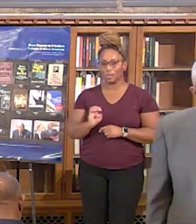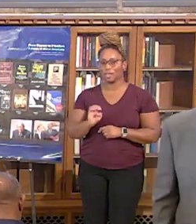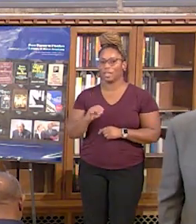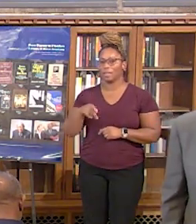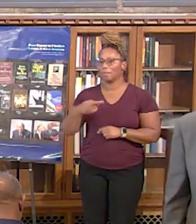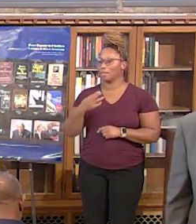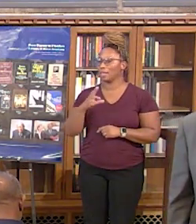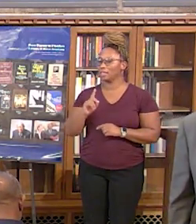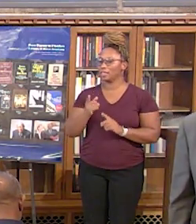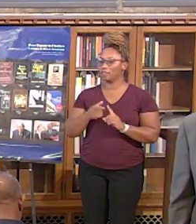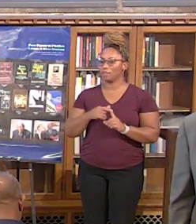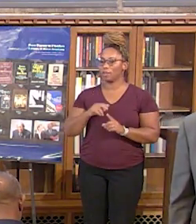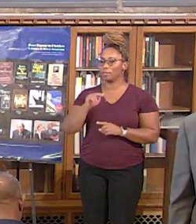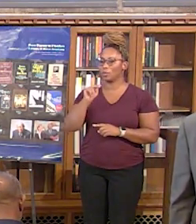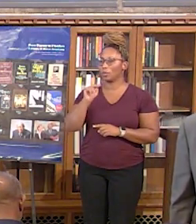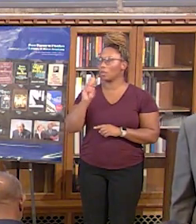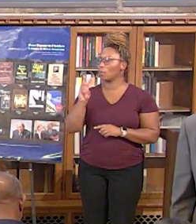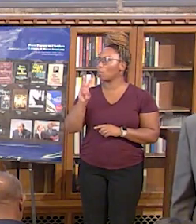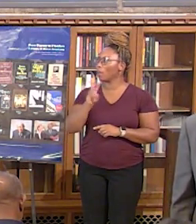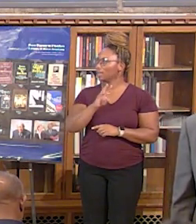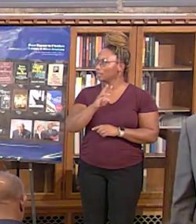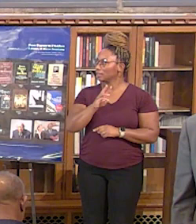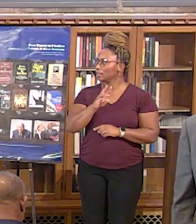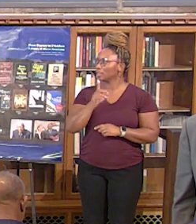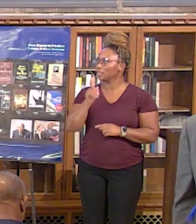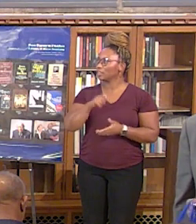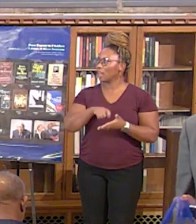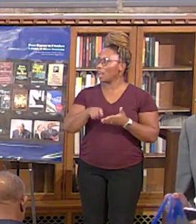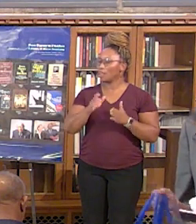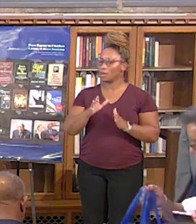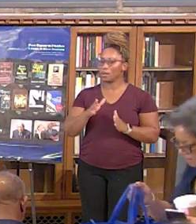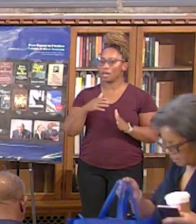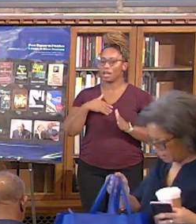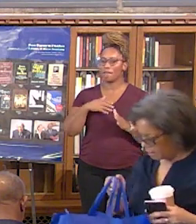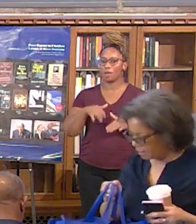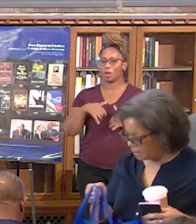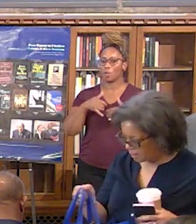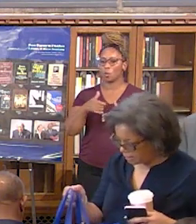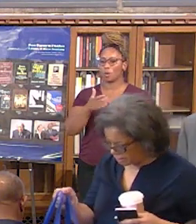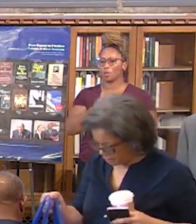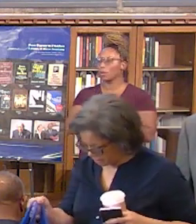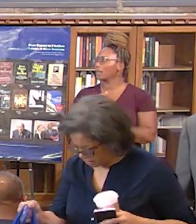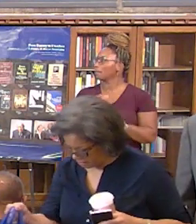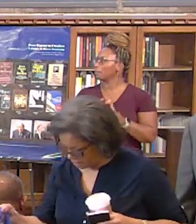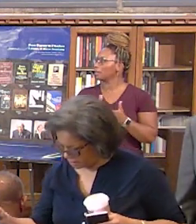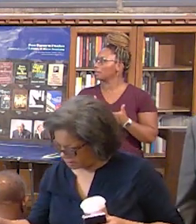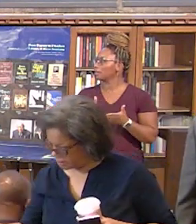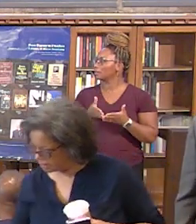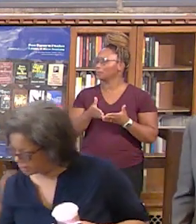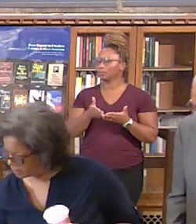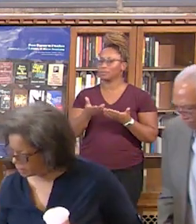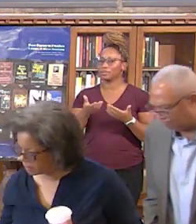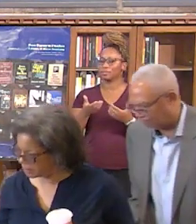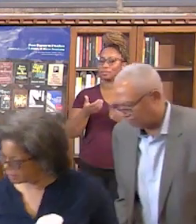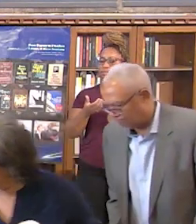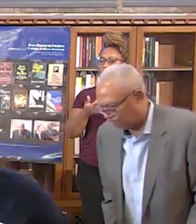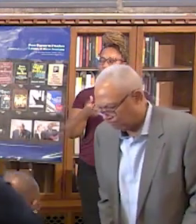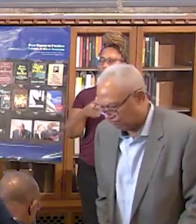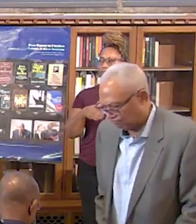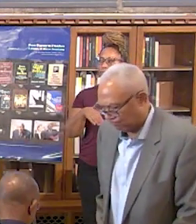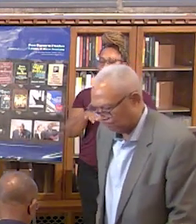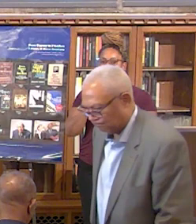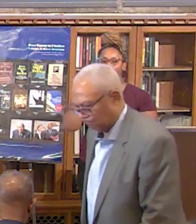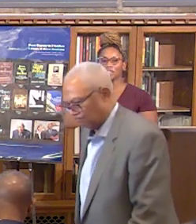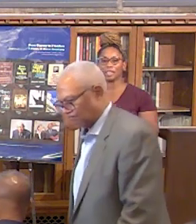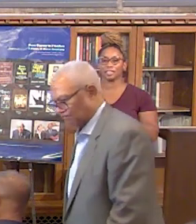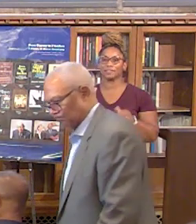Northwestern University she's the author of an award-winning book a chance for change head start